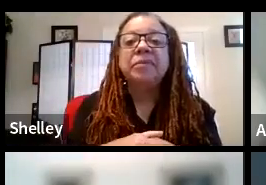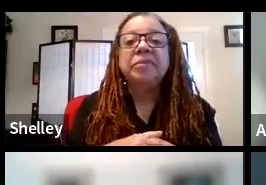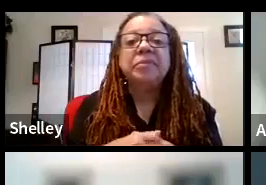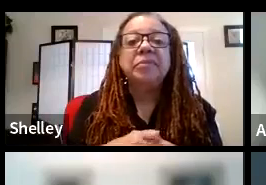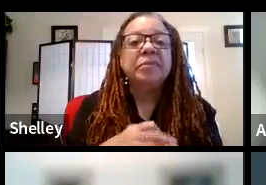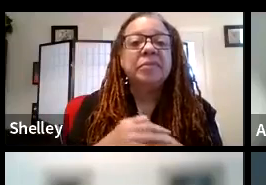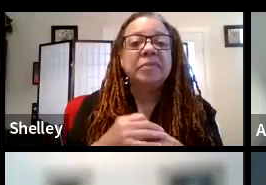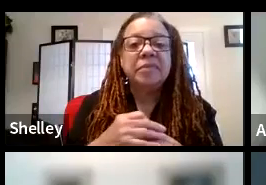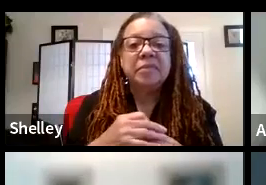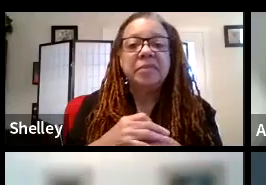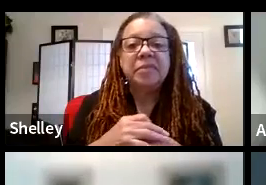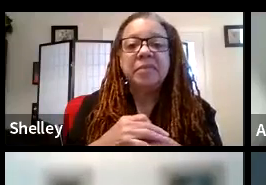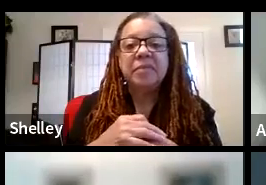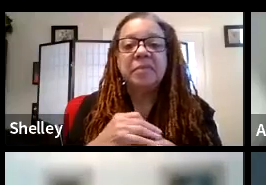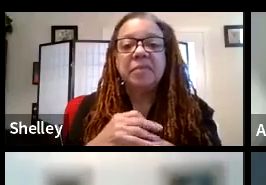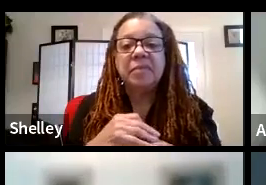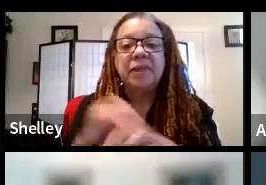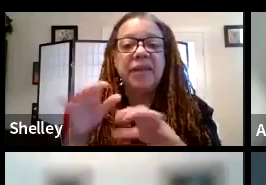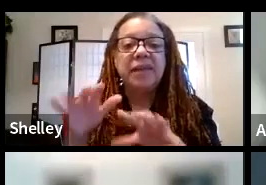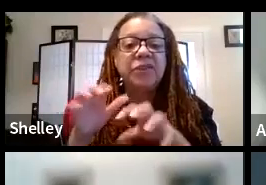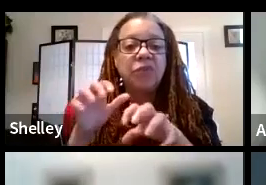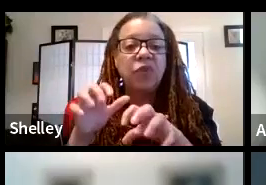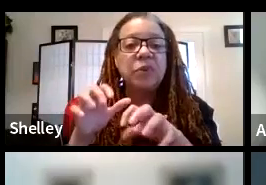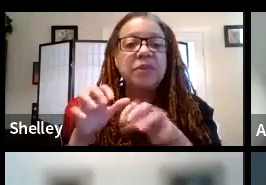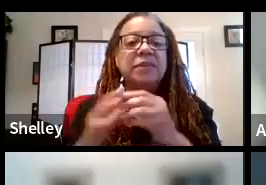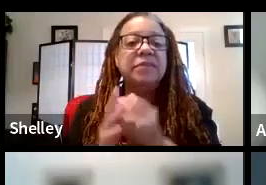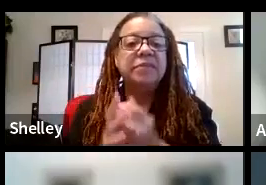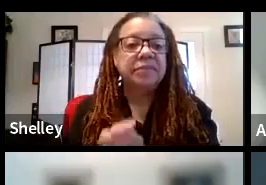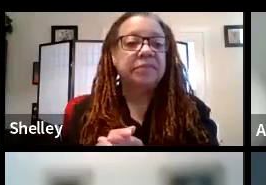Did you freeze? I think you froze.